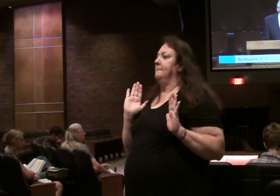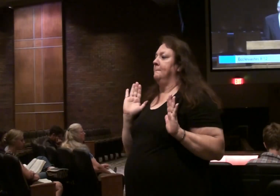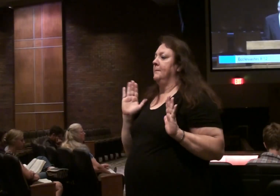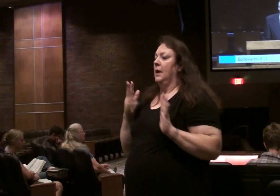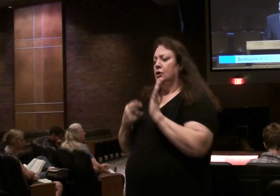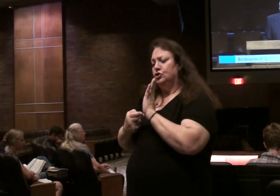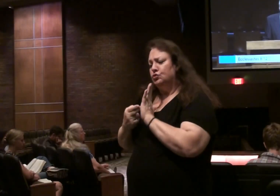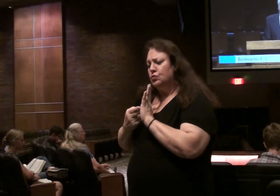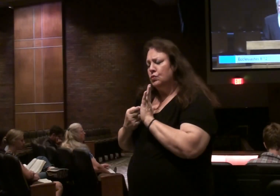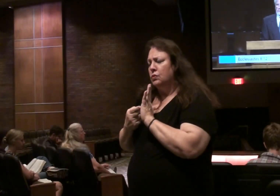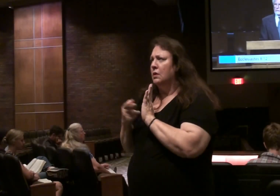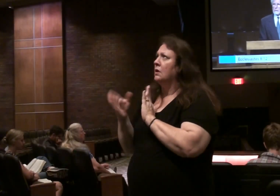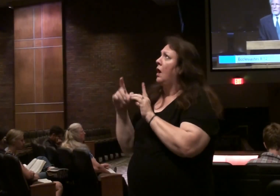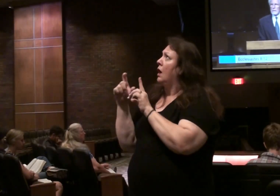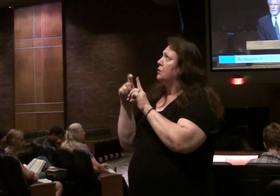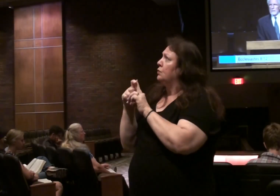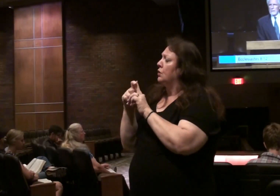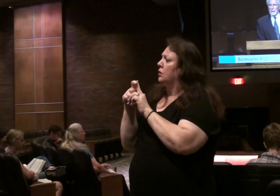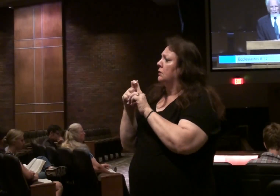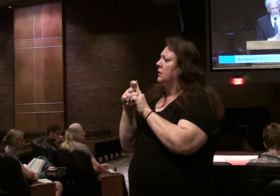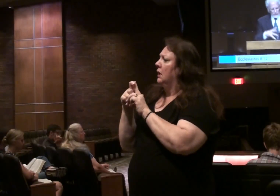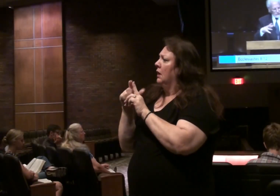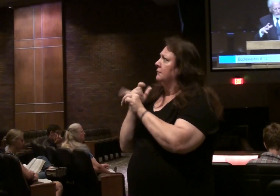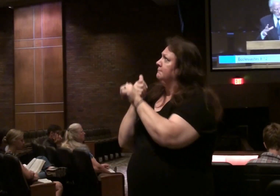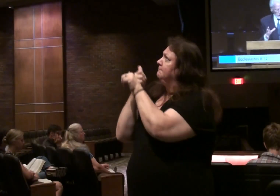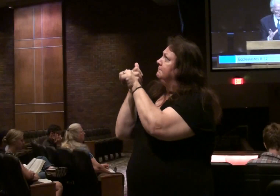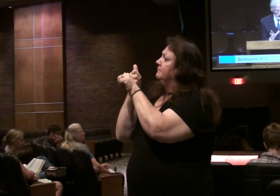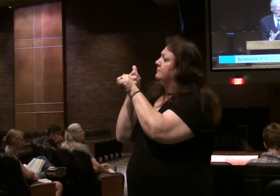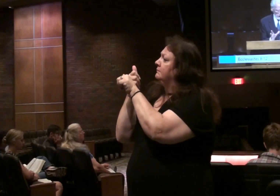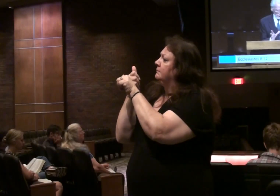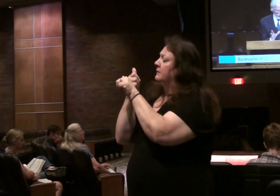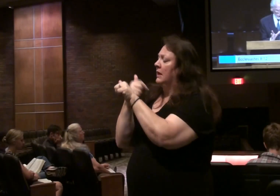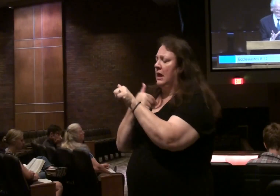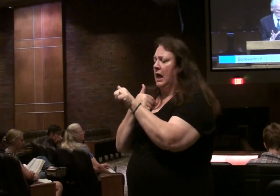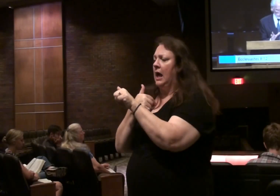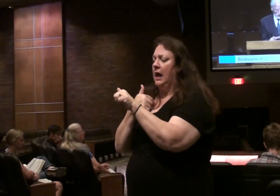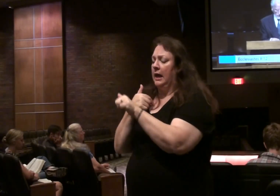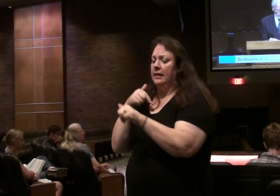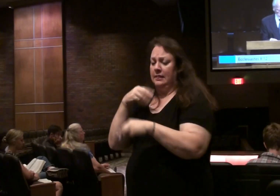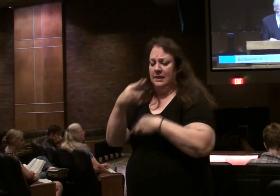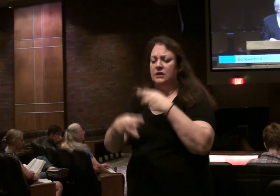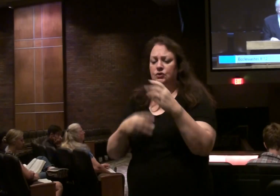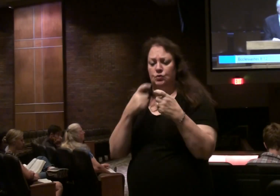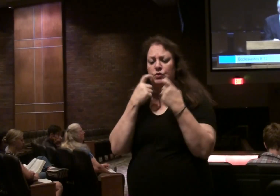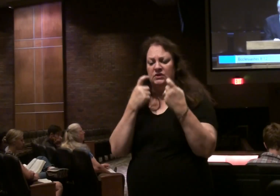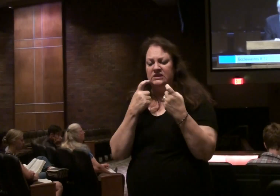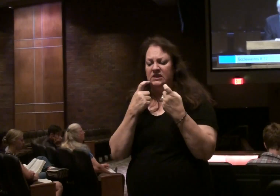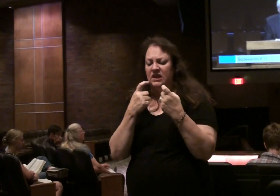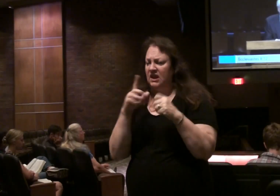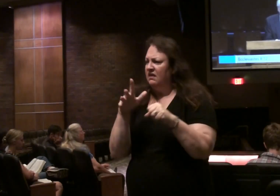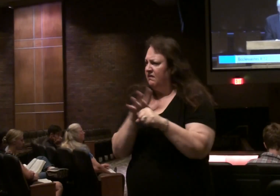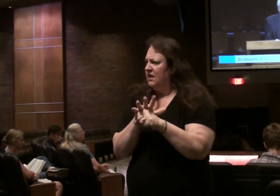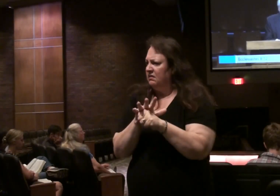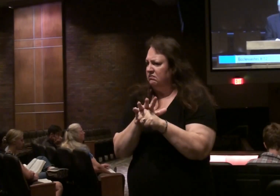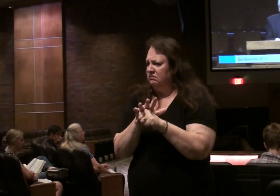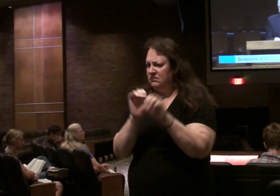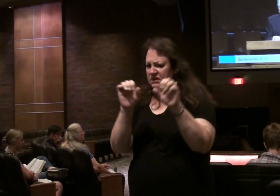the truths of God's Word. I have to live within a fallen, sinful system,